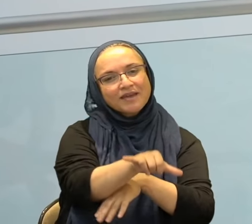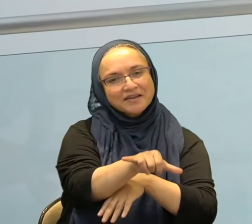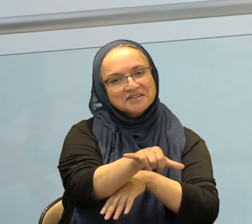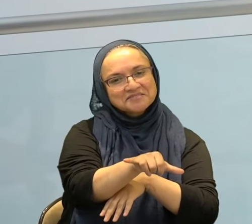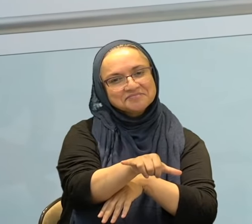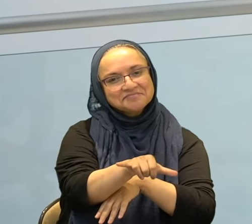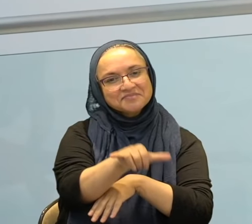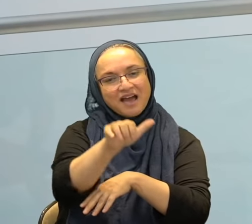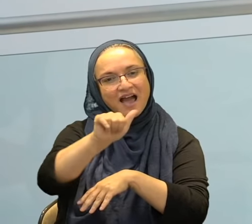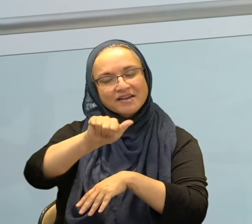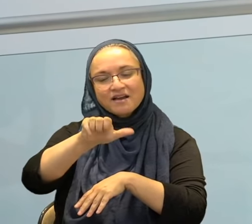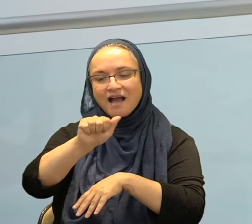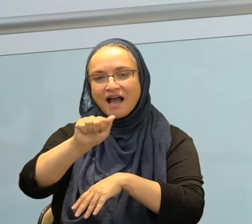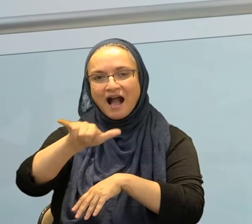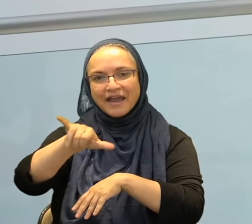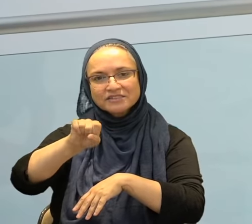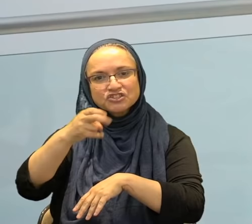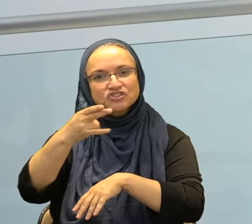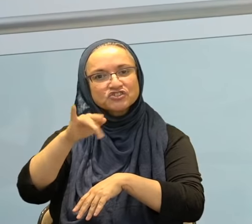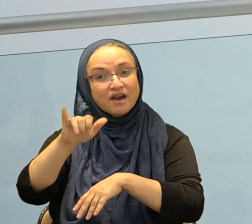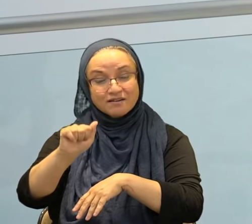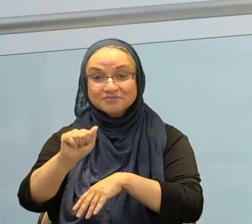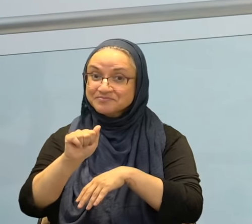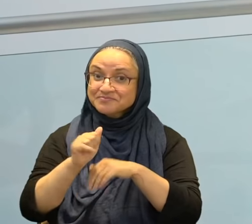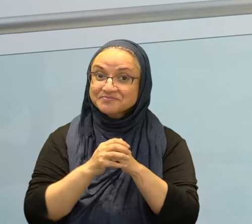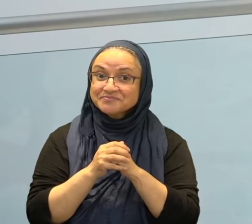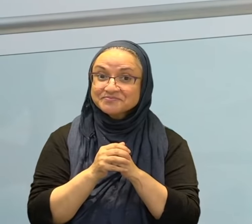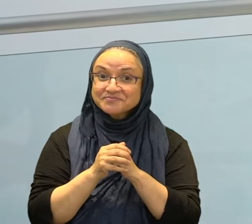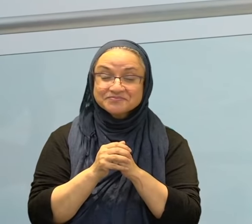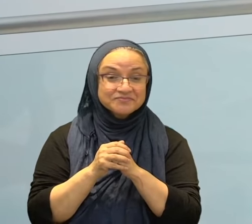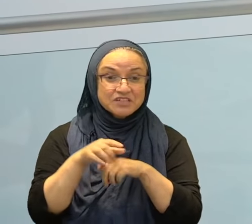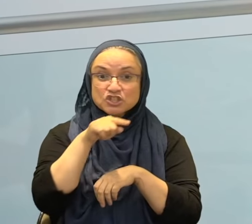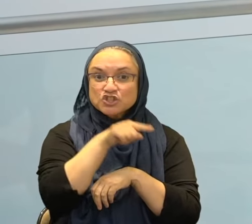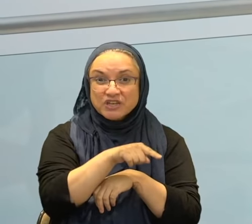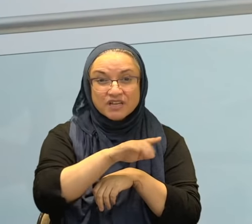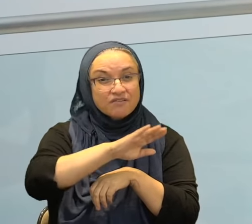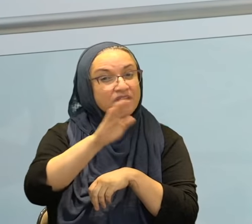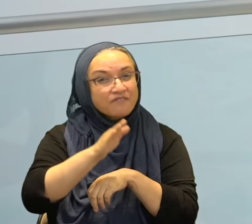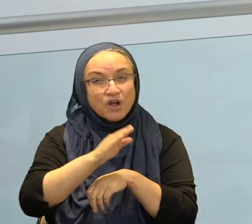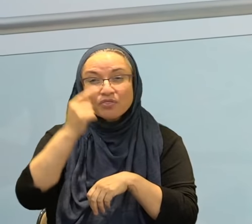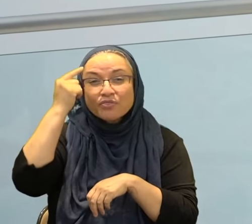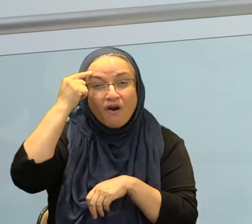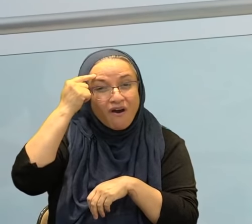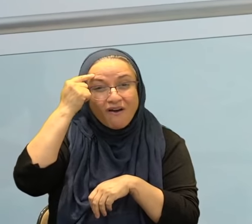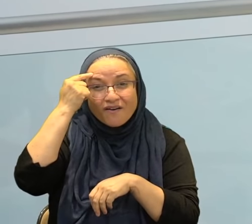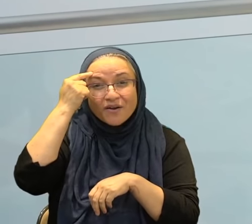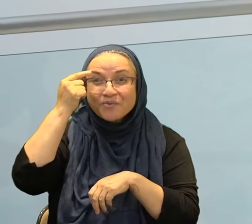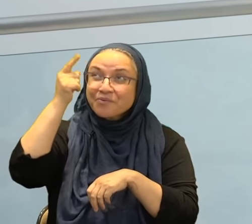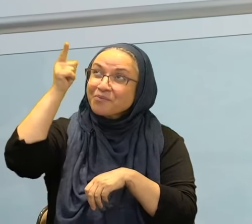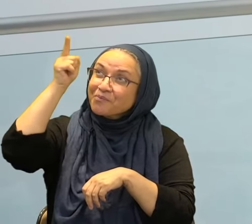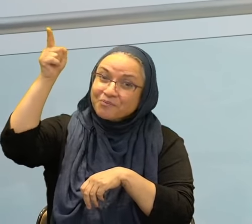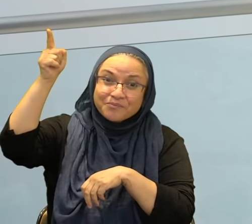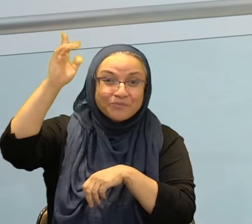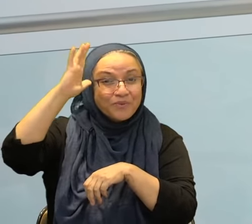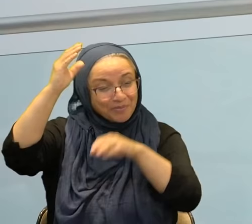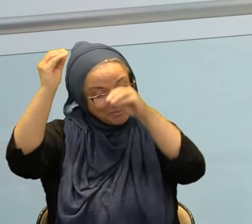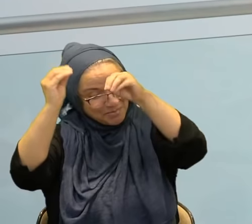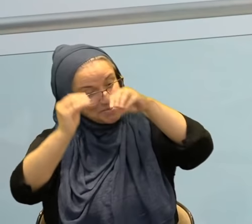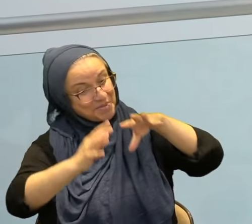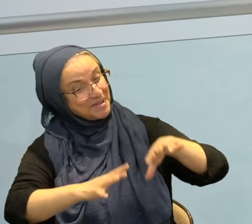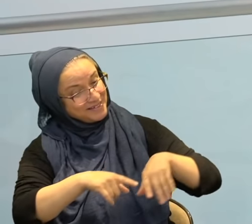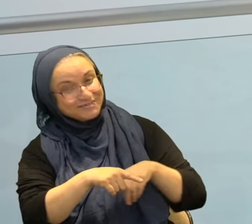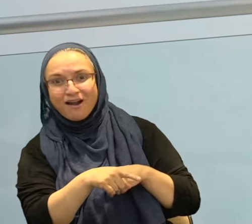t will do for us. We ask Allah subhana wa ta'ala to grant us patience. To grant us steadfastness, to maximize our